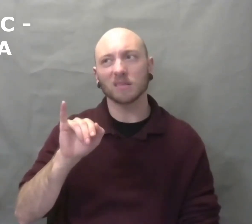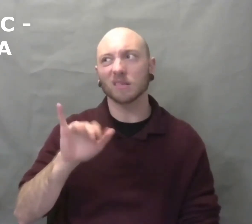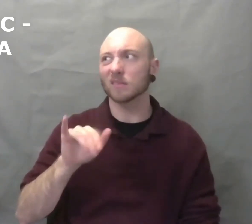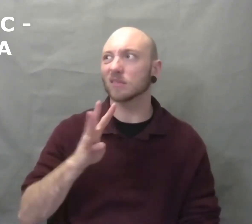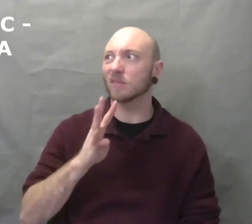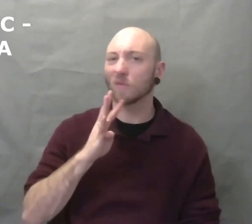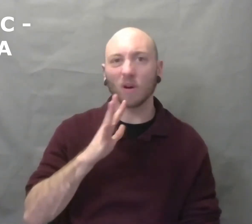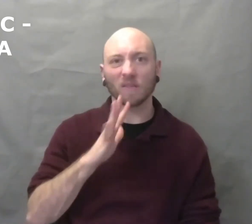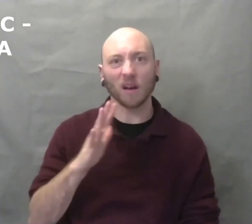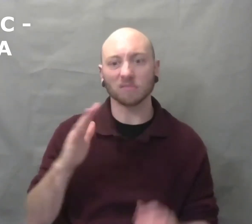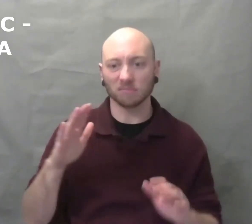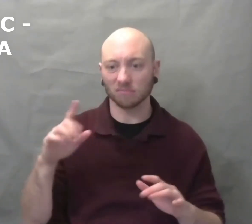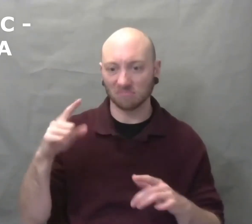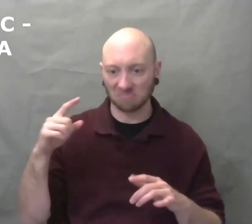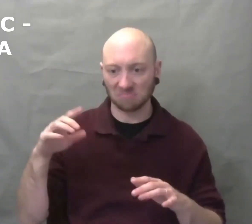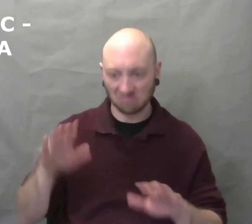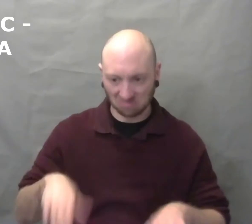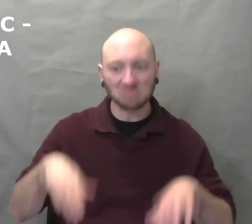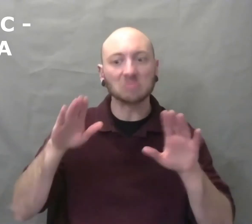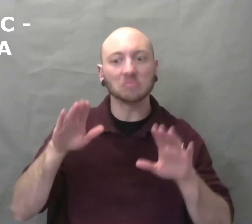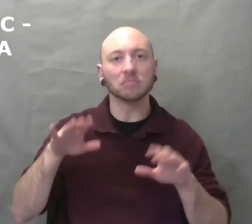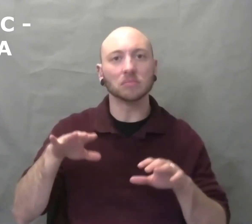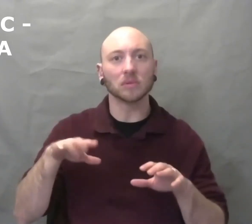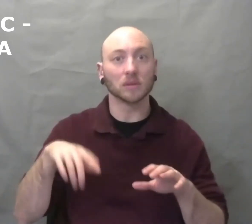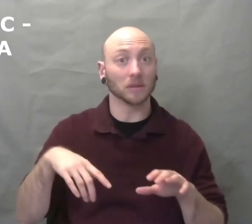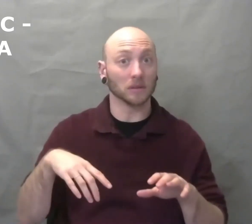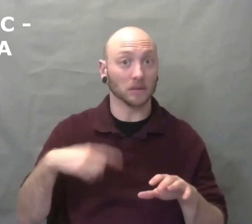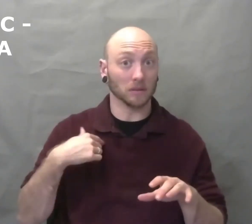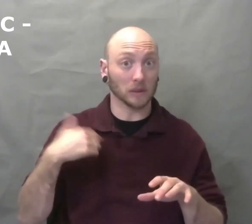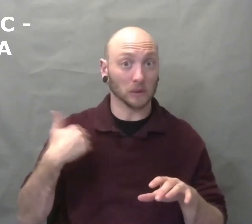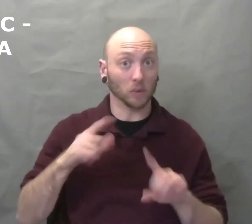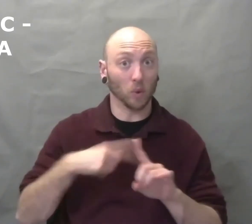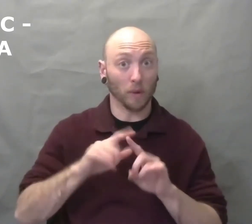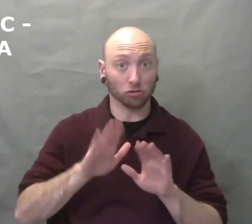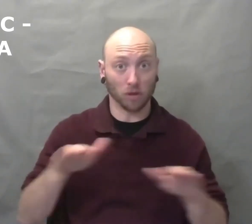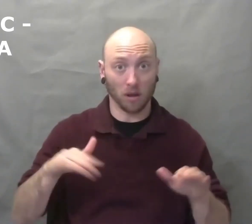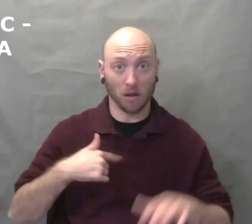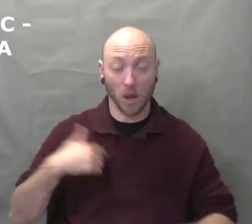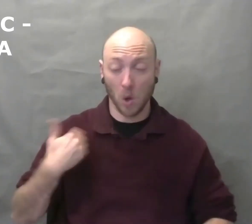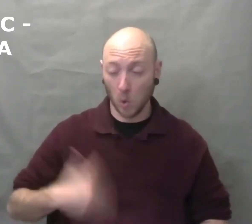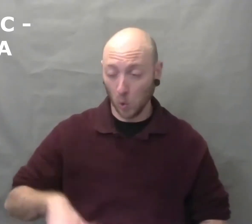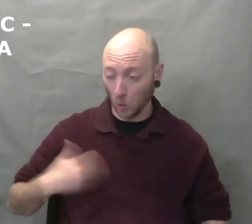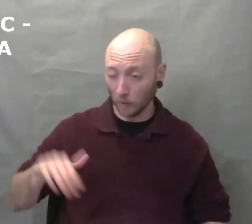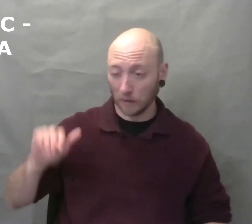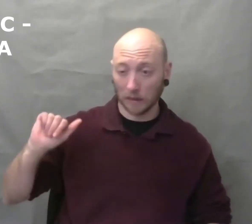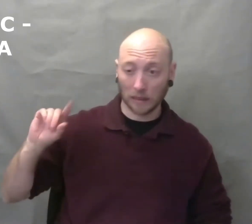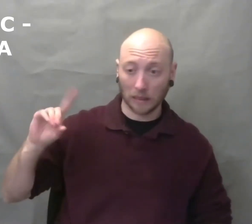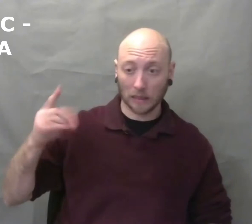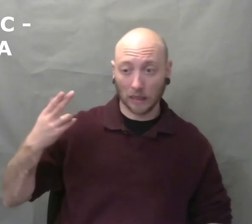old. I was a hyperactive ADH, whatever you call it today, type of kid. So my first interaction with any